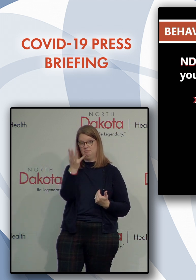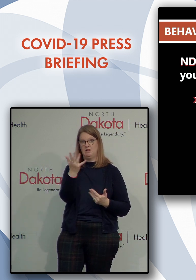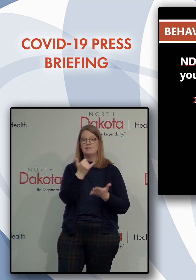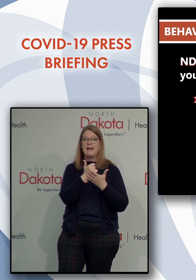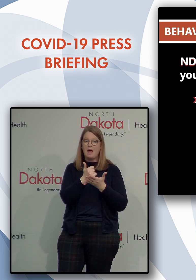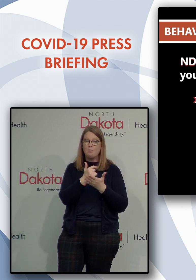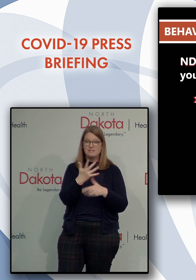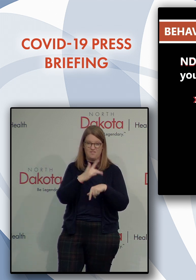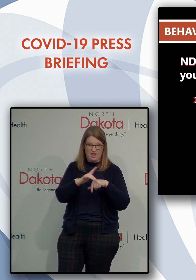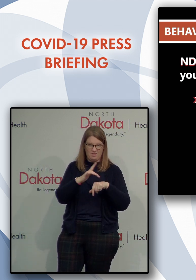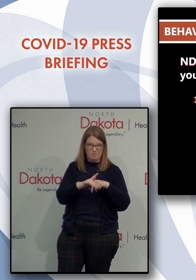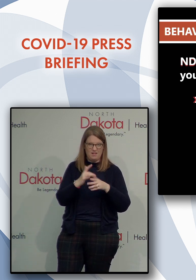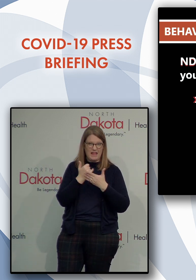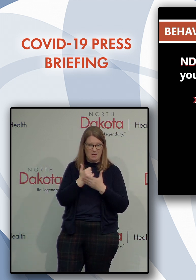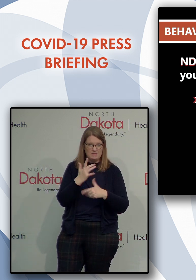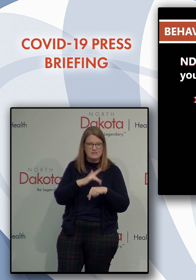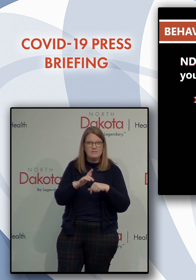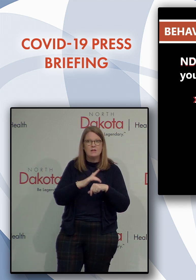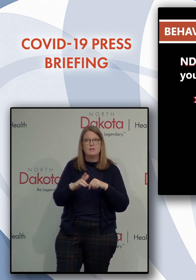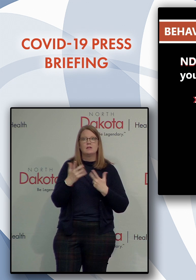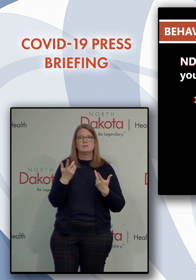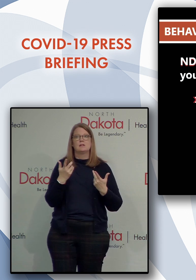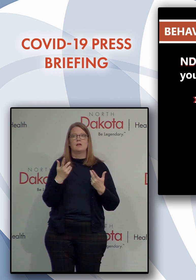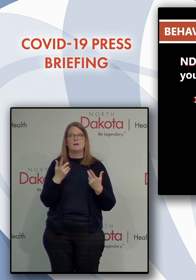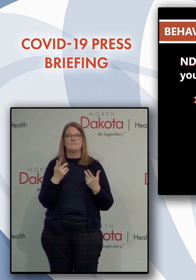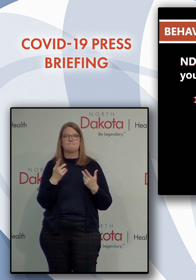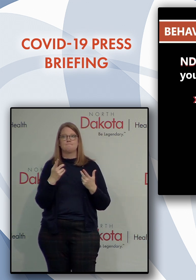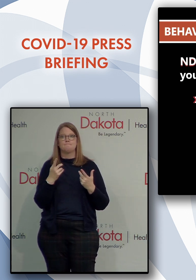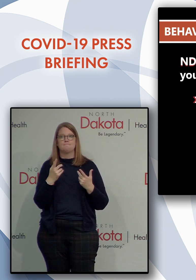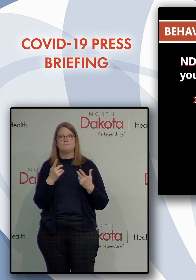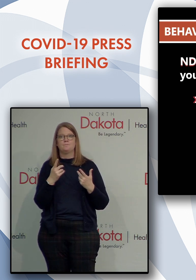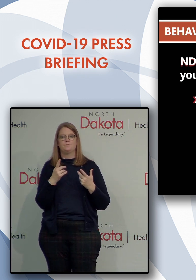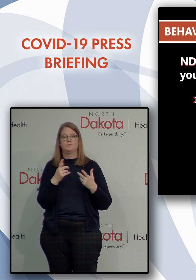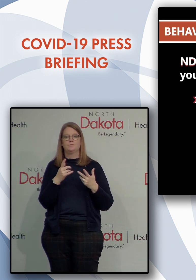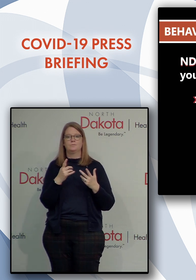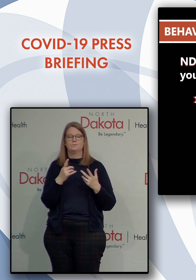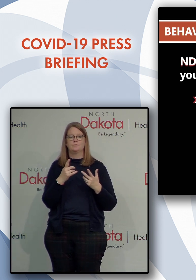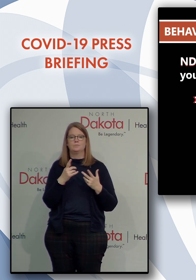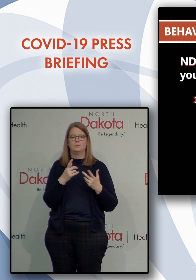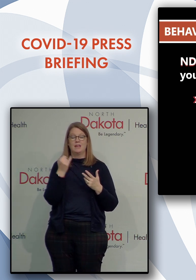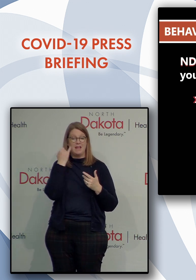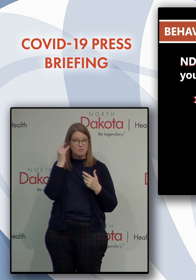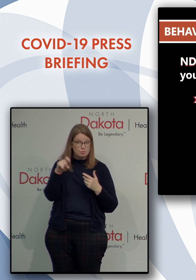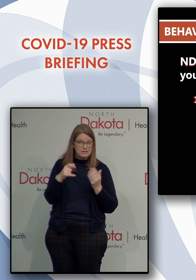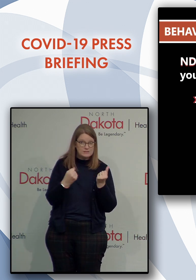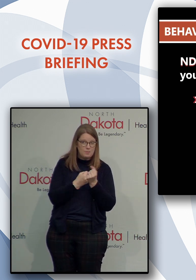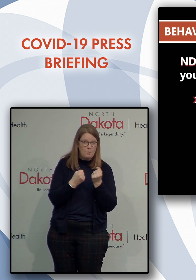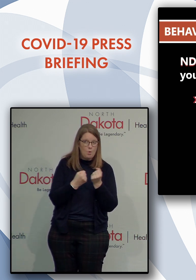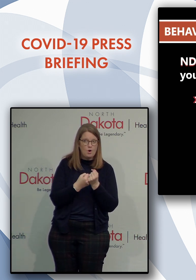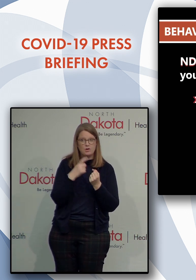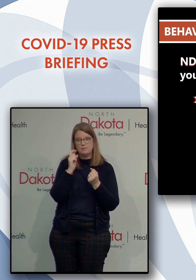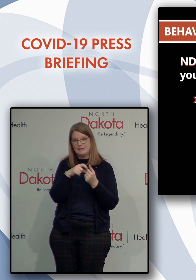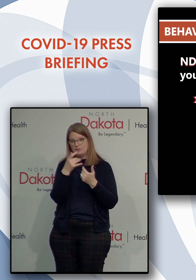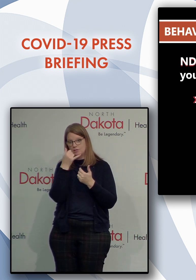when you need it most. And to connect to behavioral health services, support in